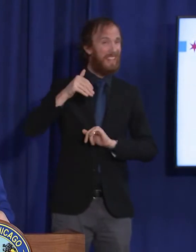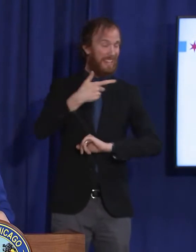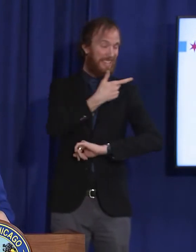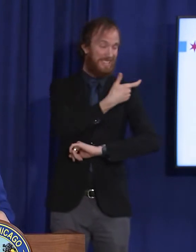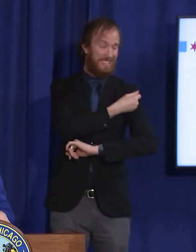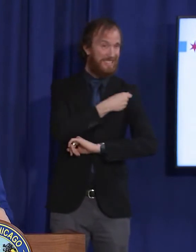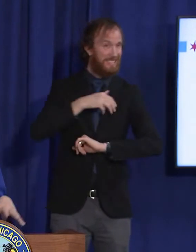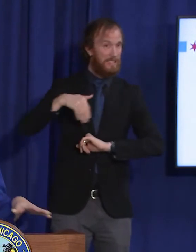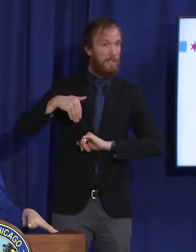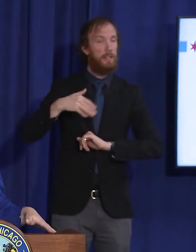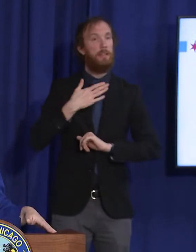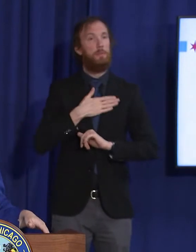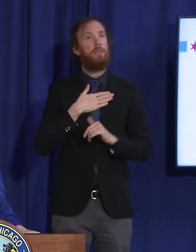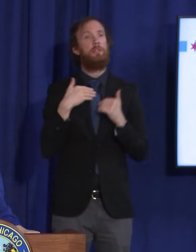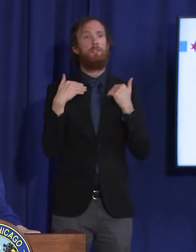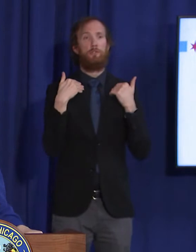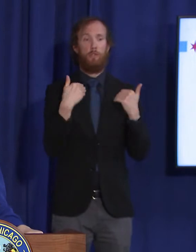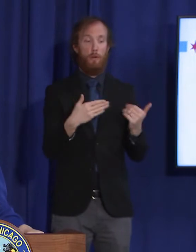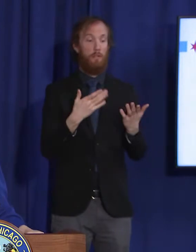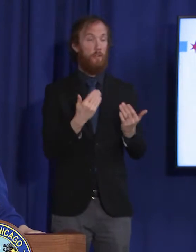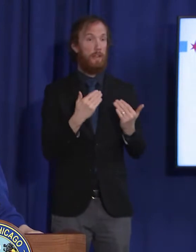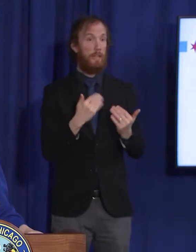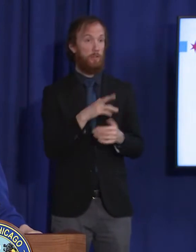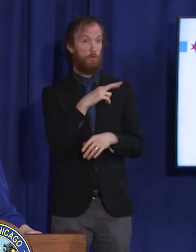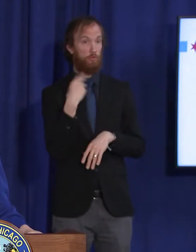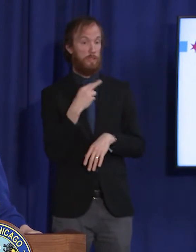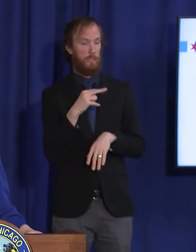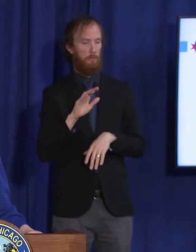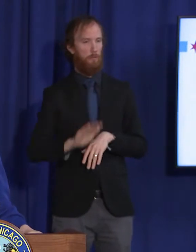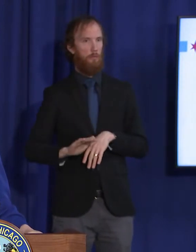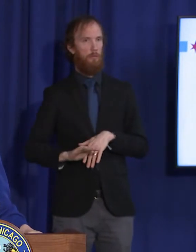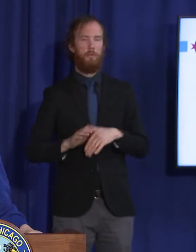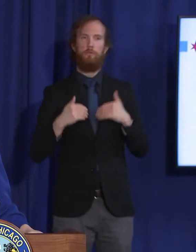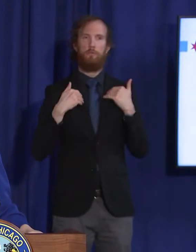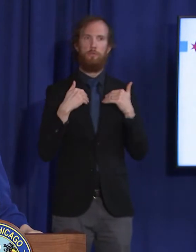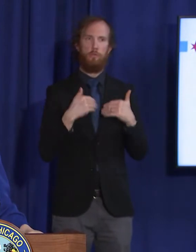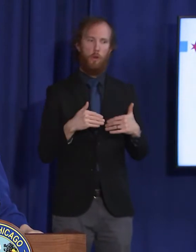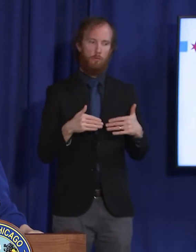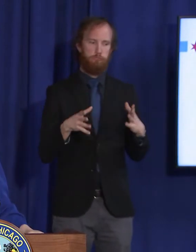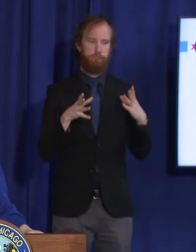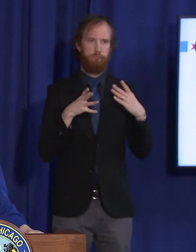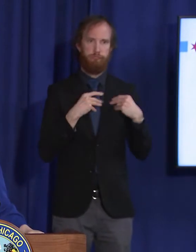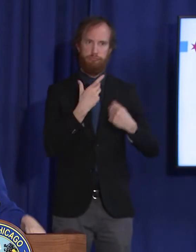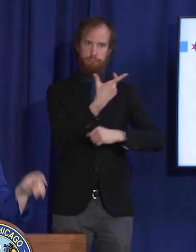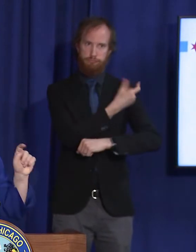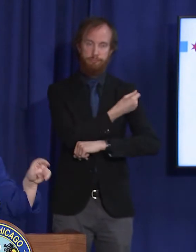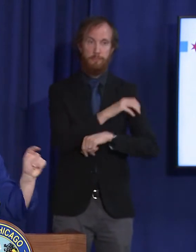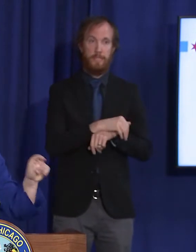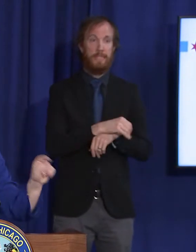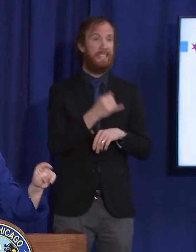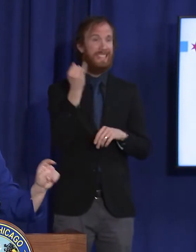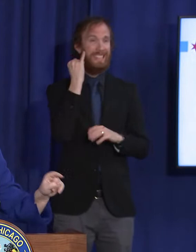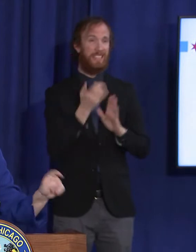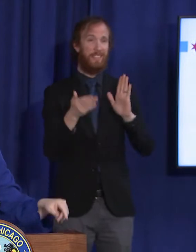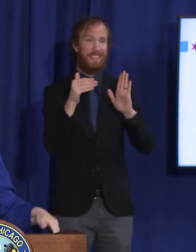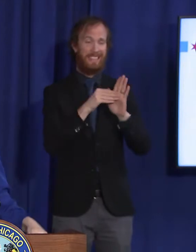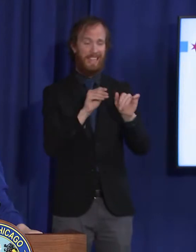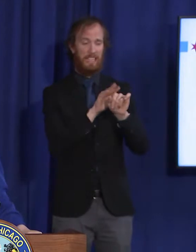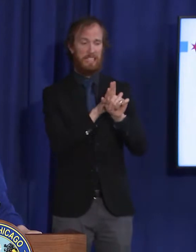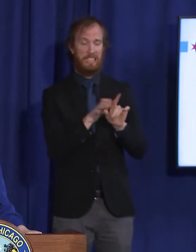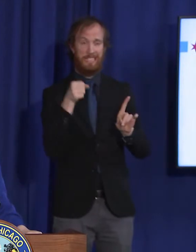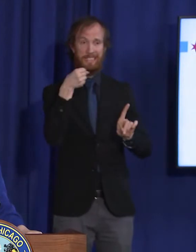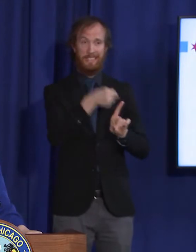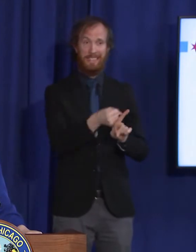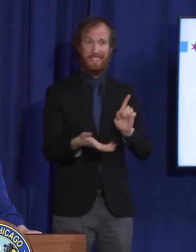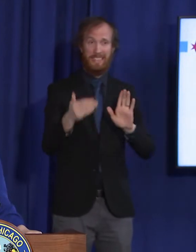the opportunity when risk is low to get that done. If we have a surge in the future, I don't want us to be like